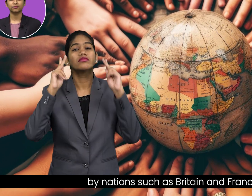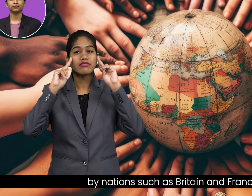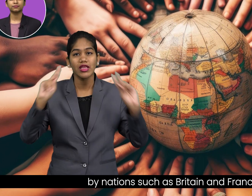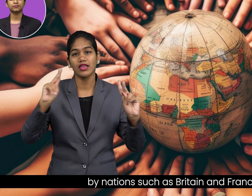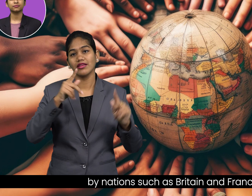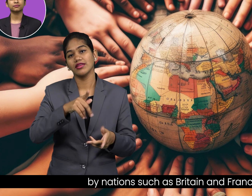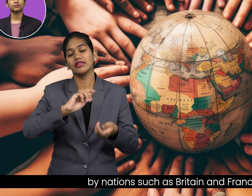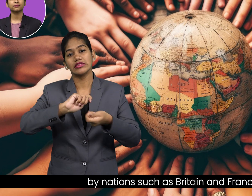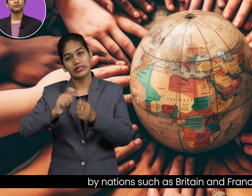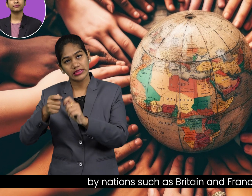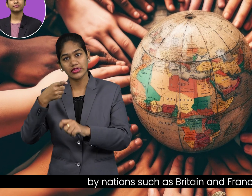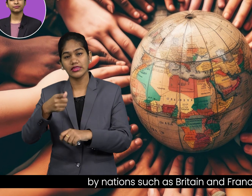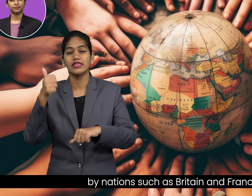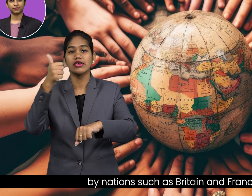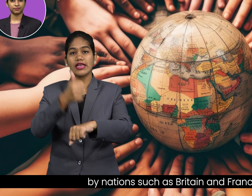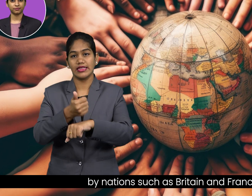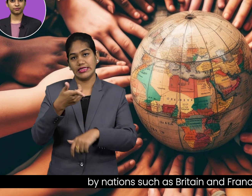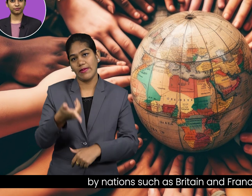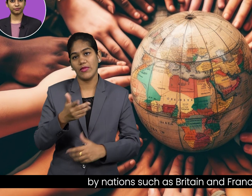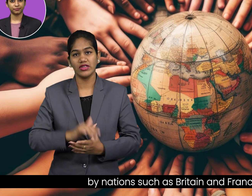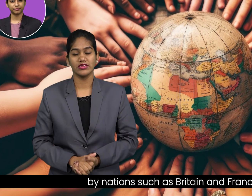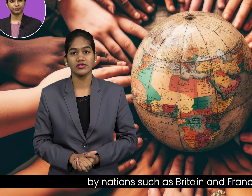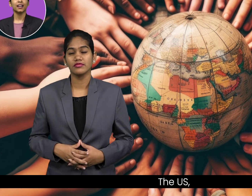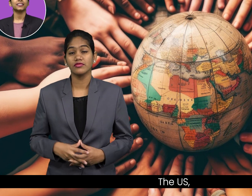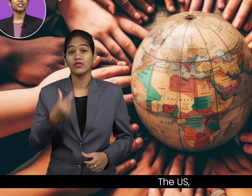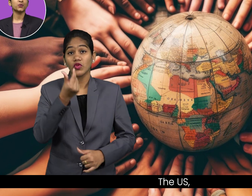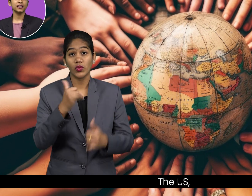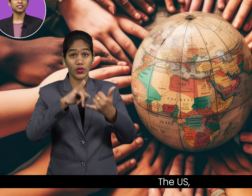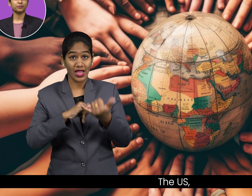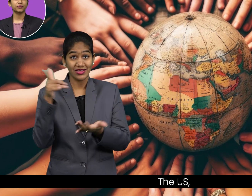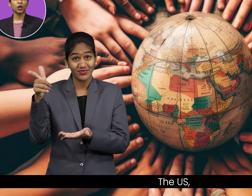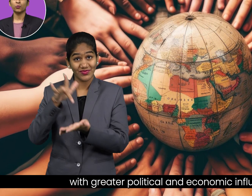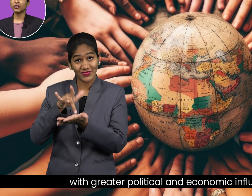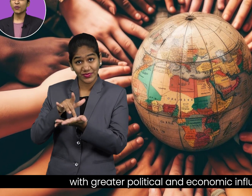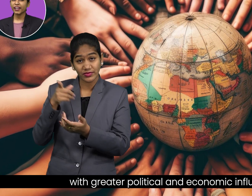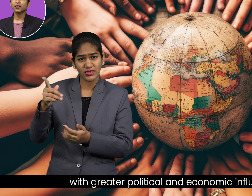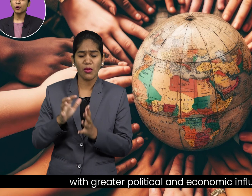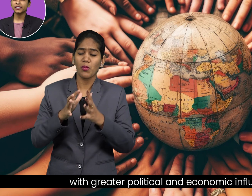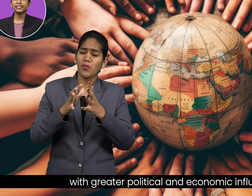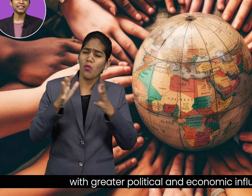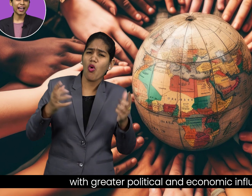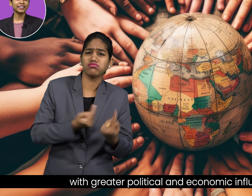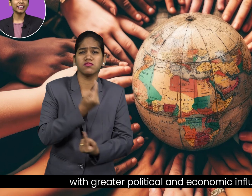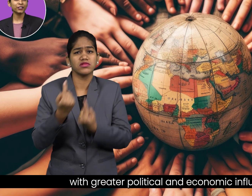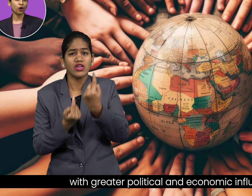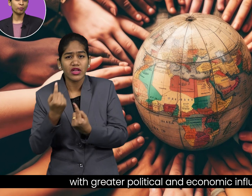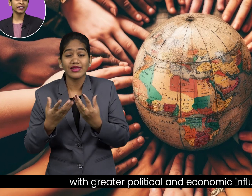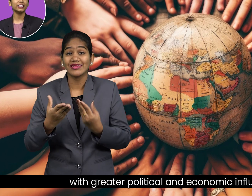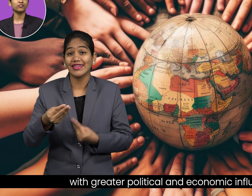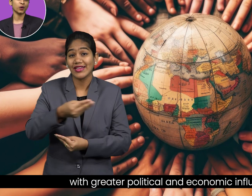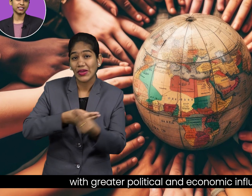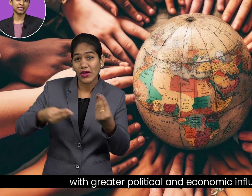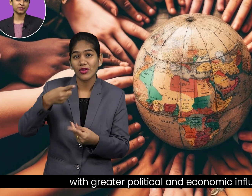The US with greater political and